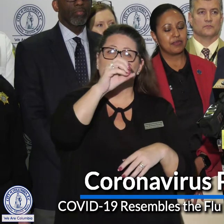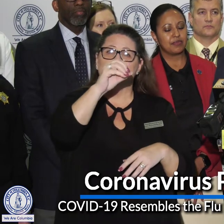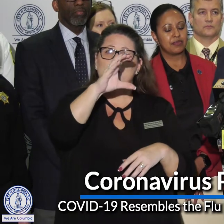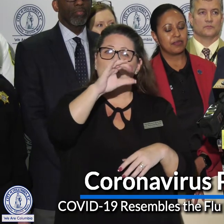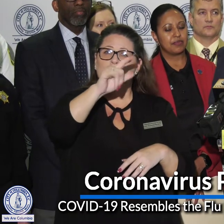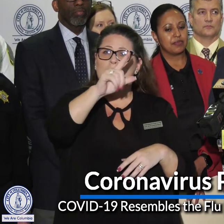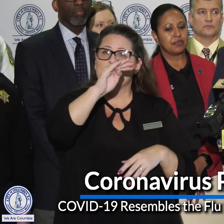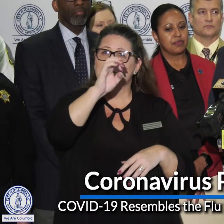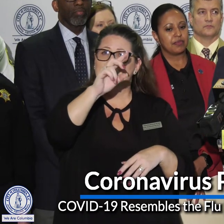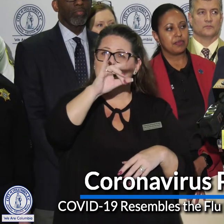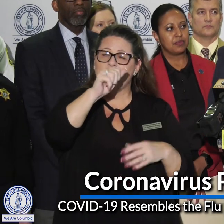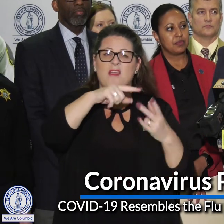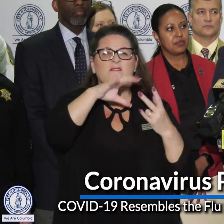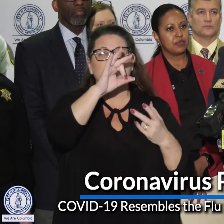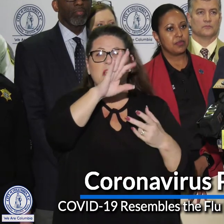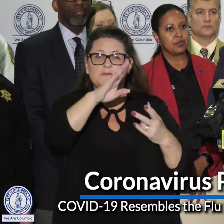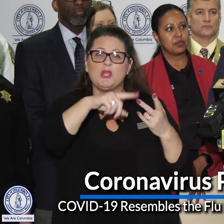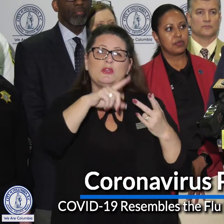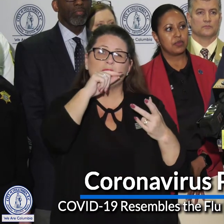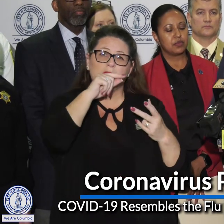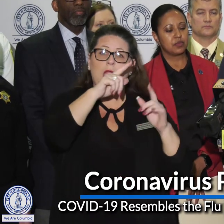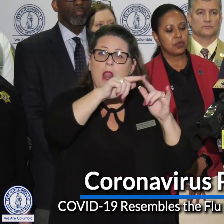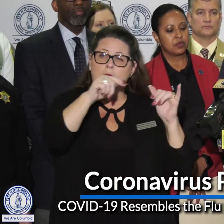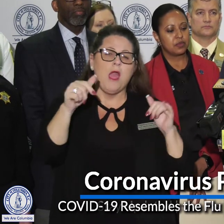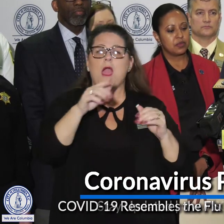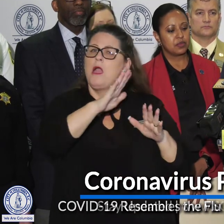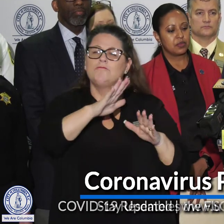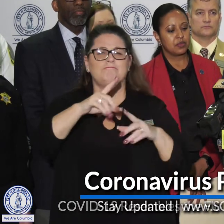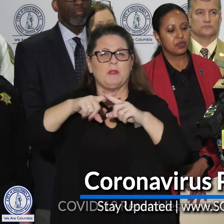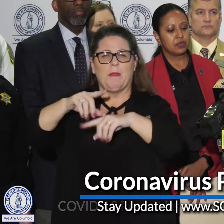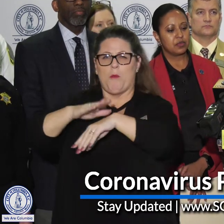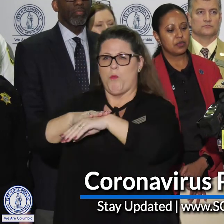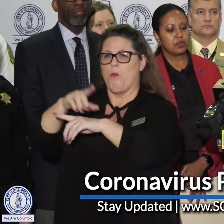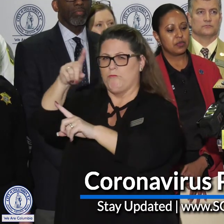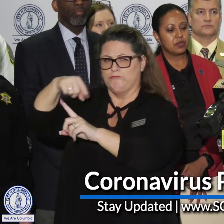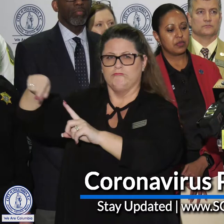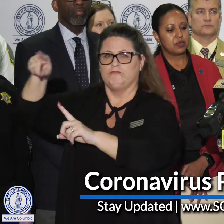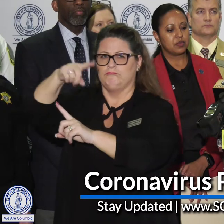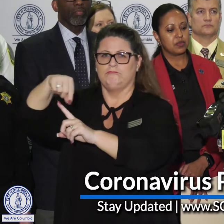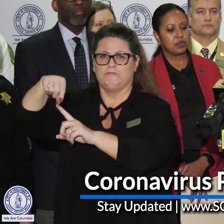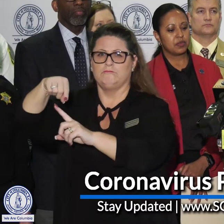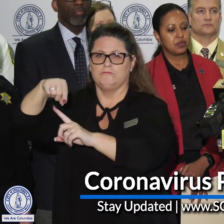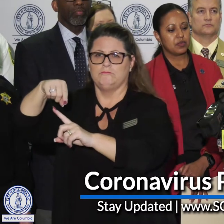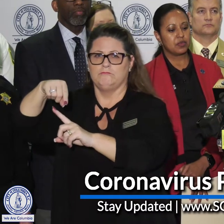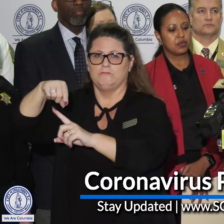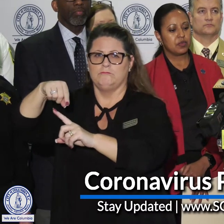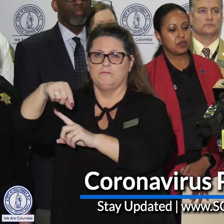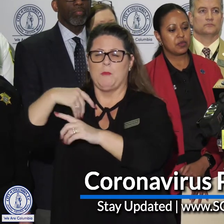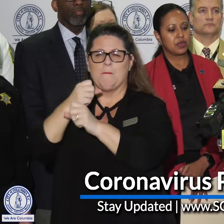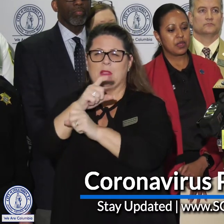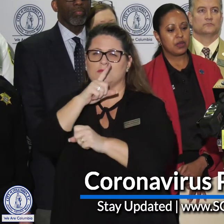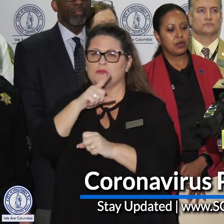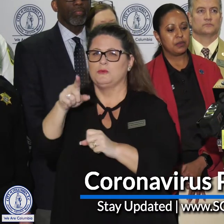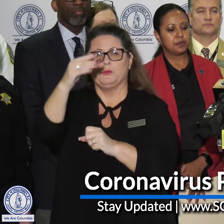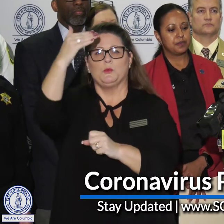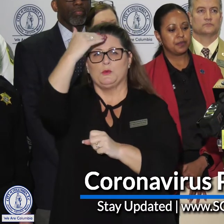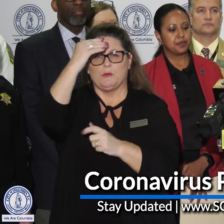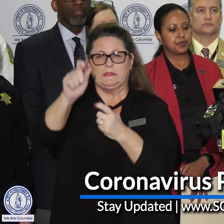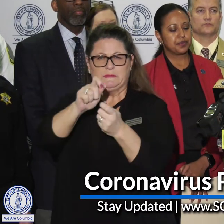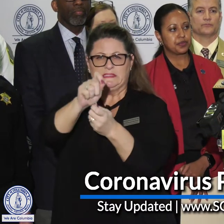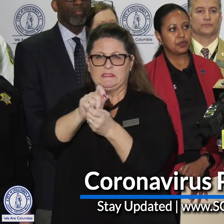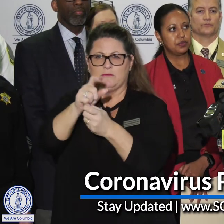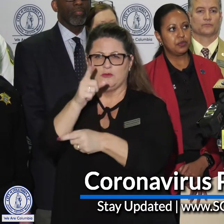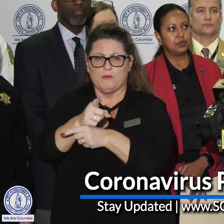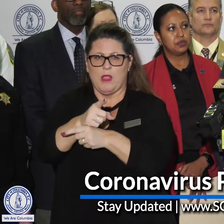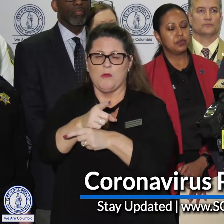major challenges we have is just making sure people have good and solid information. Our focus is going to be, as we go forward, and making sure